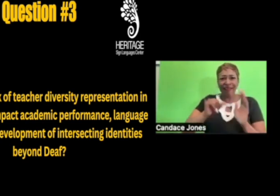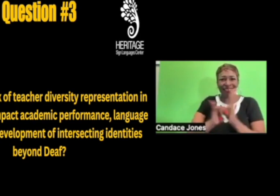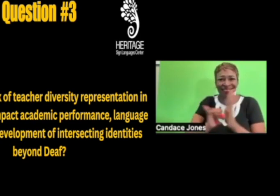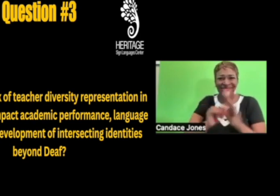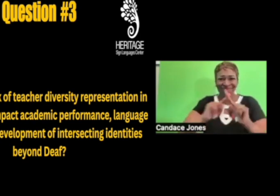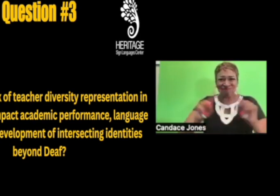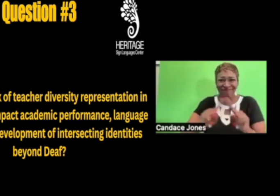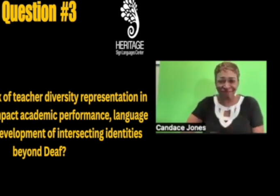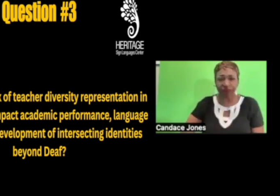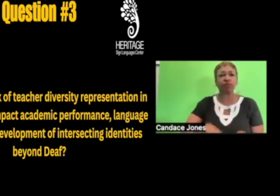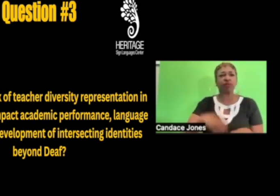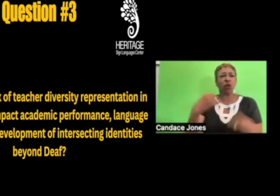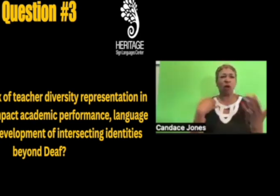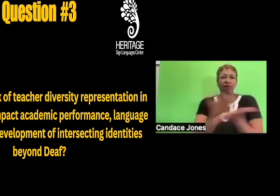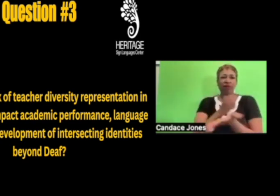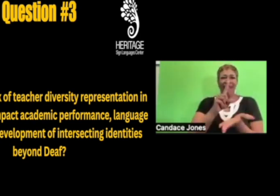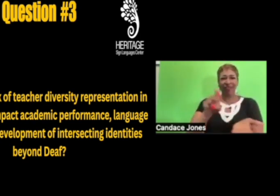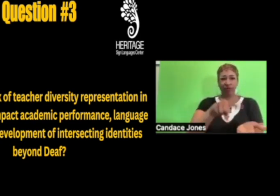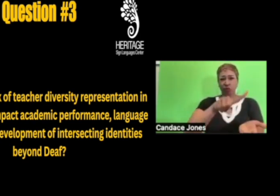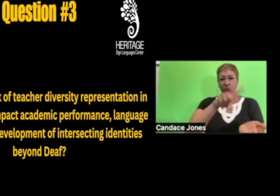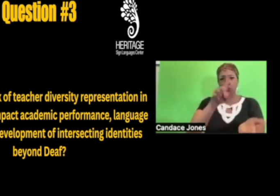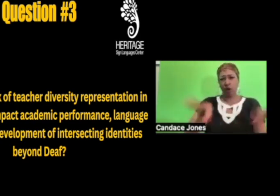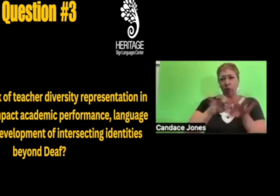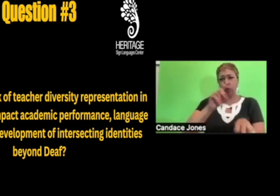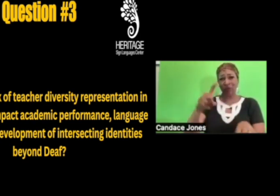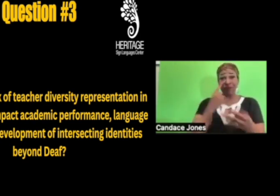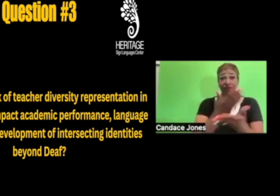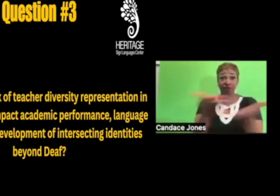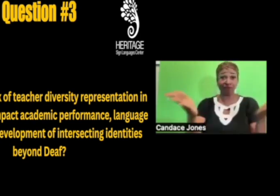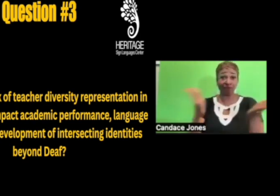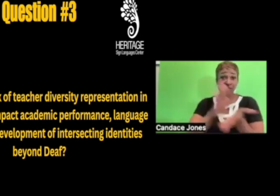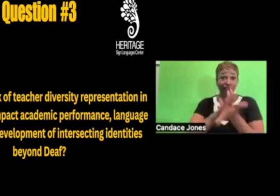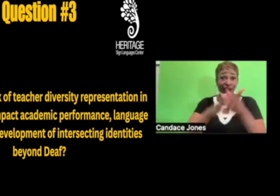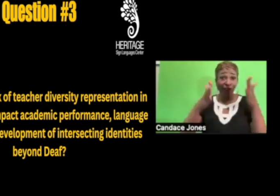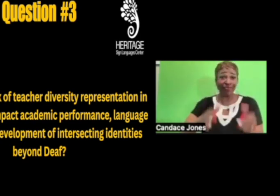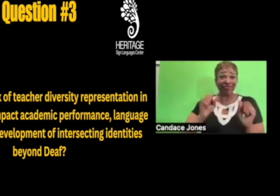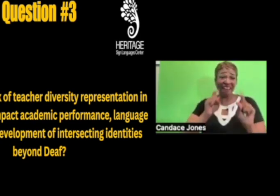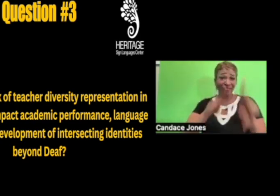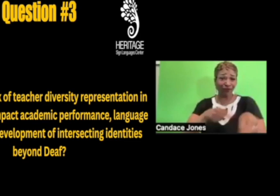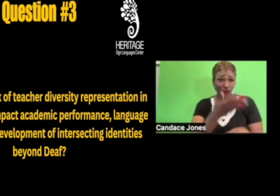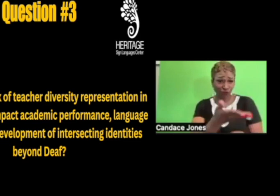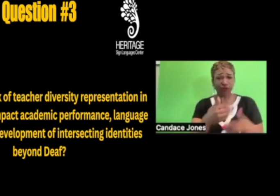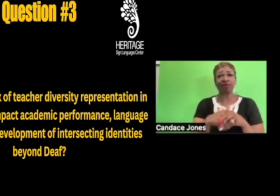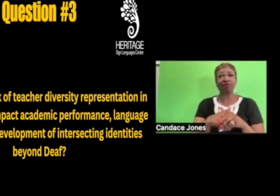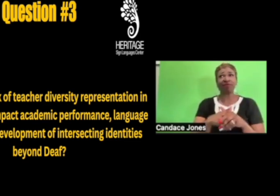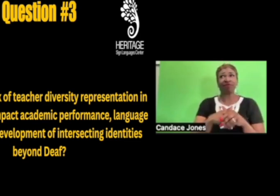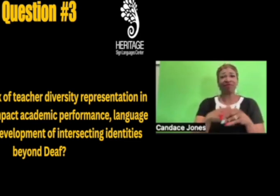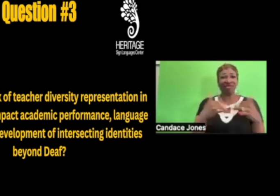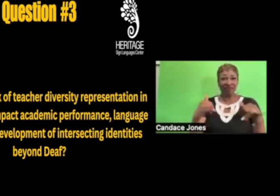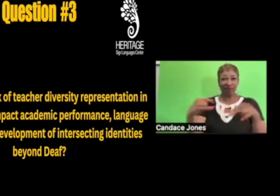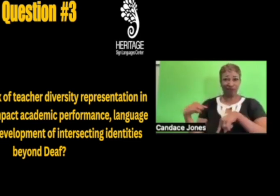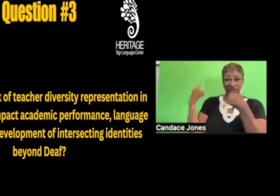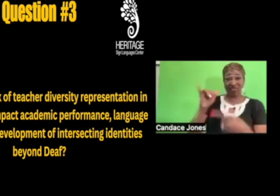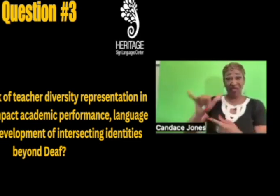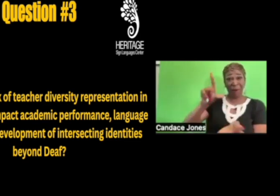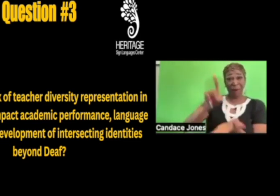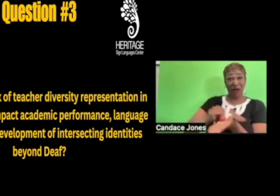Looking at the performance of the students, the identities of the students. And so we have questions that we would like to pose to